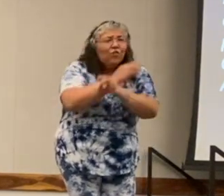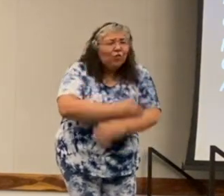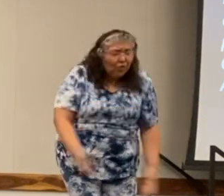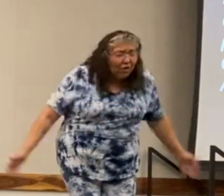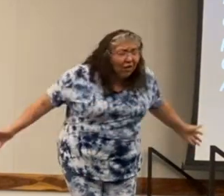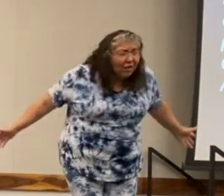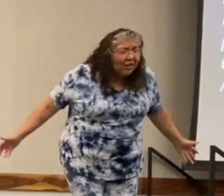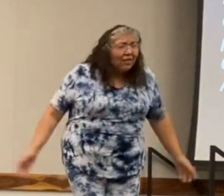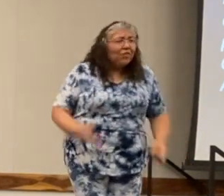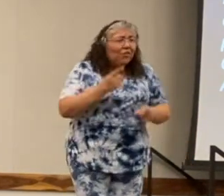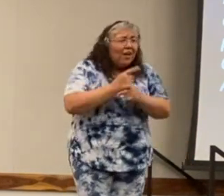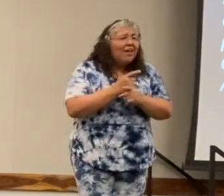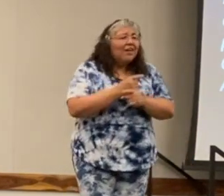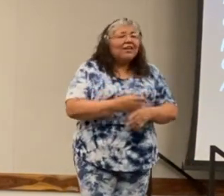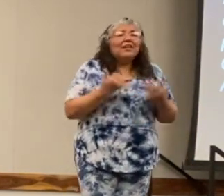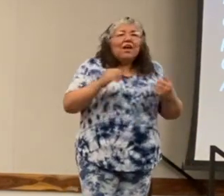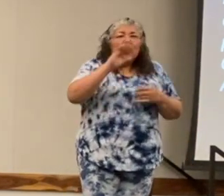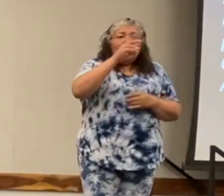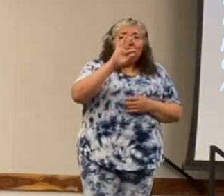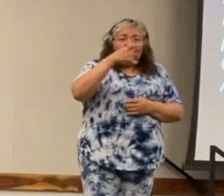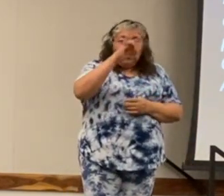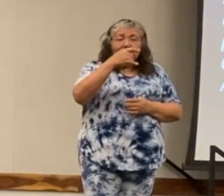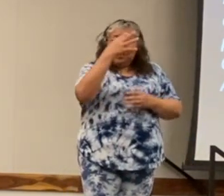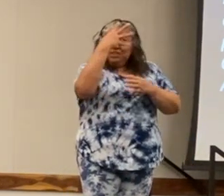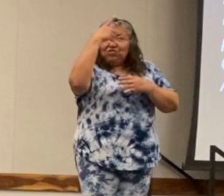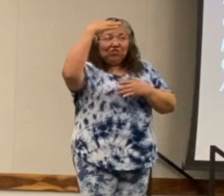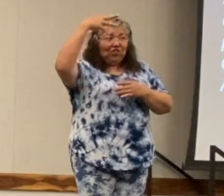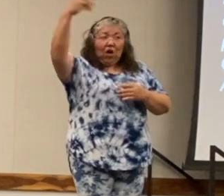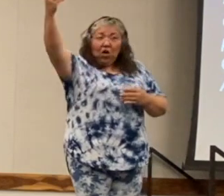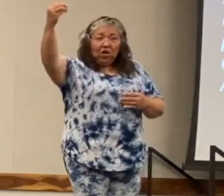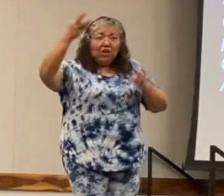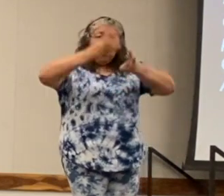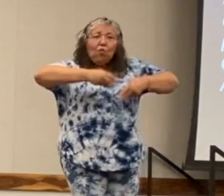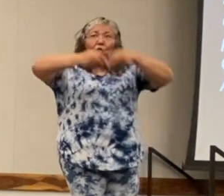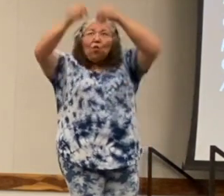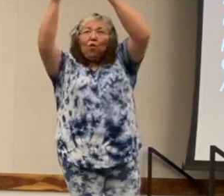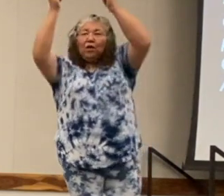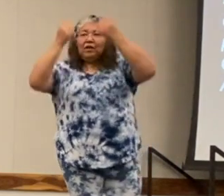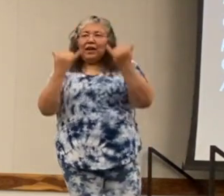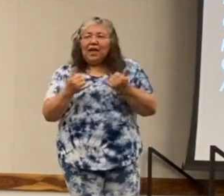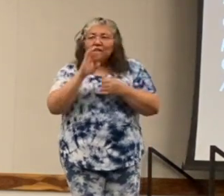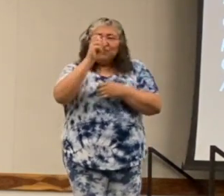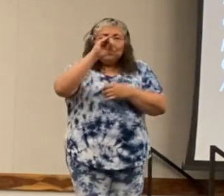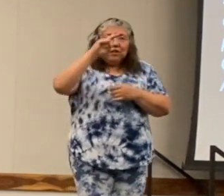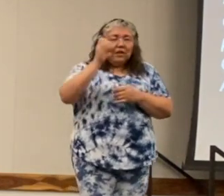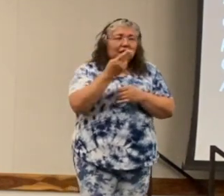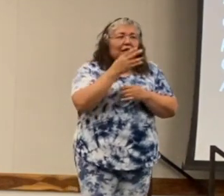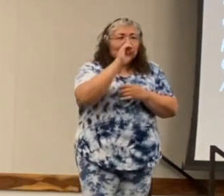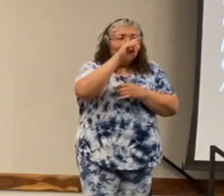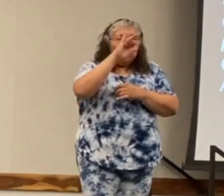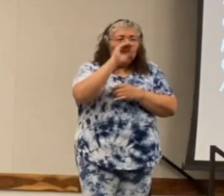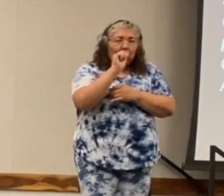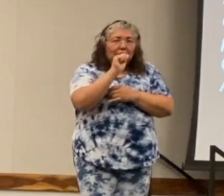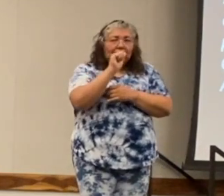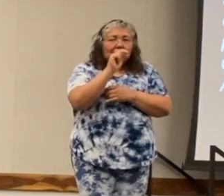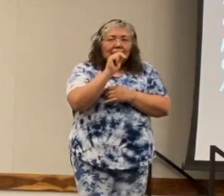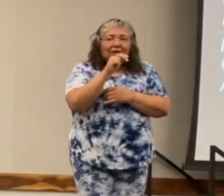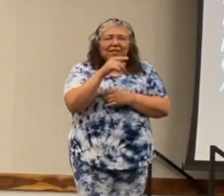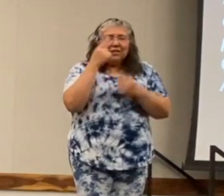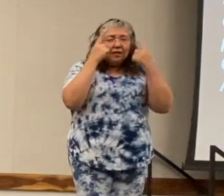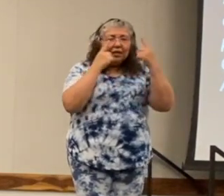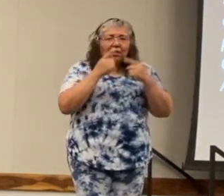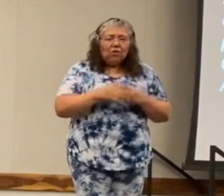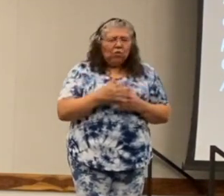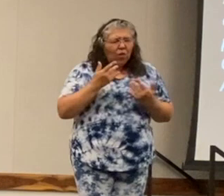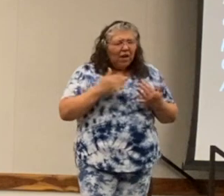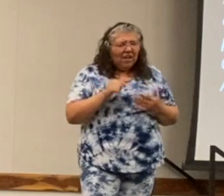Right? Comes out of the water, Philip is gone. Can you imagine what the eunuch, the Ethiopian's thinking now? Wait a minute, the dude